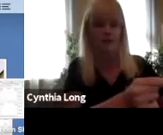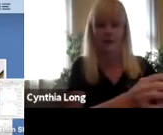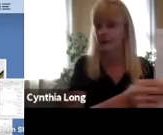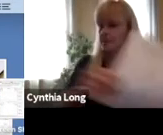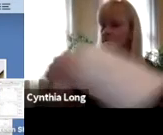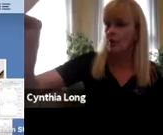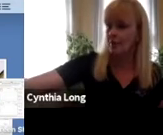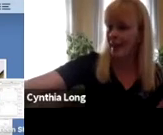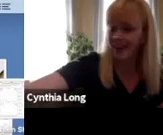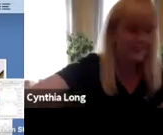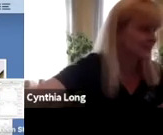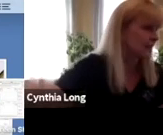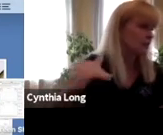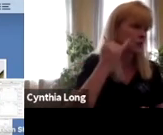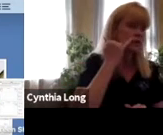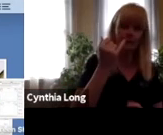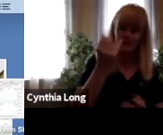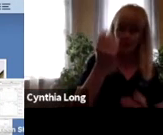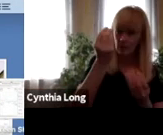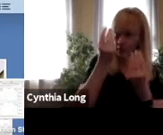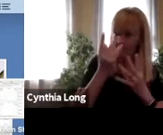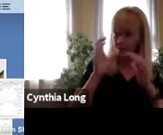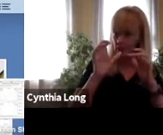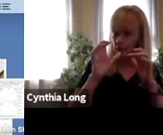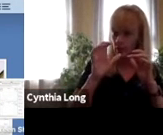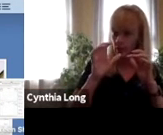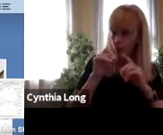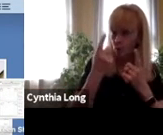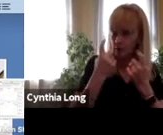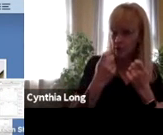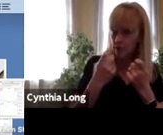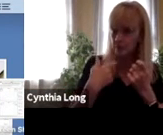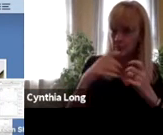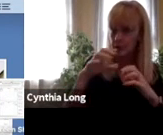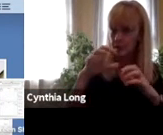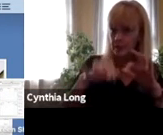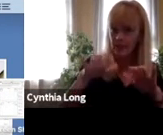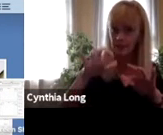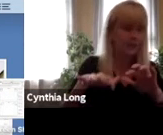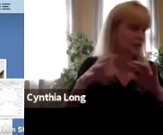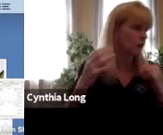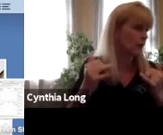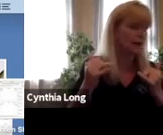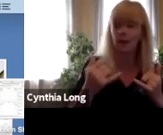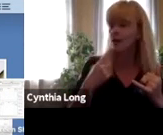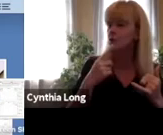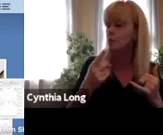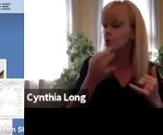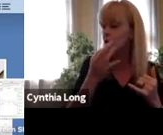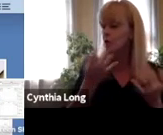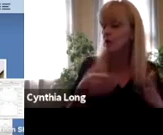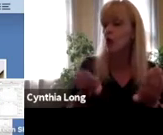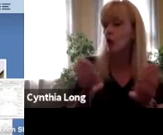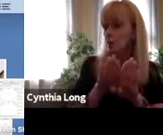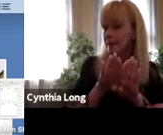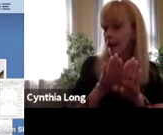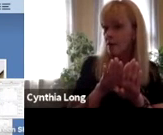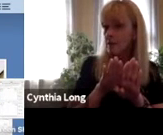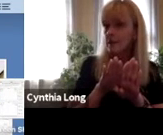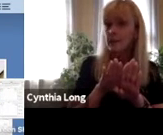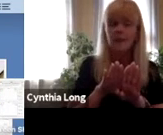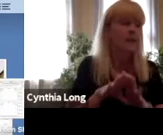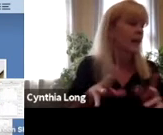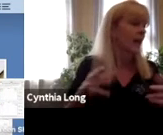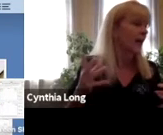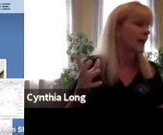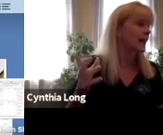well. So that is it. Let me know if you have any questions for me. Just type that in right now because we're soon going to